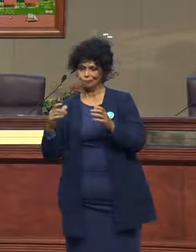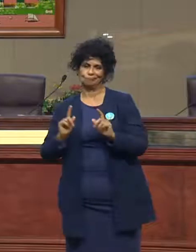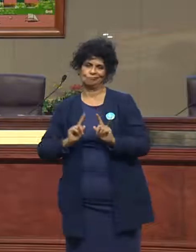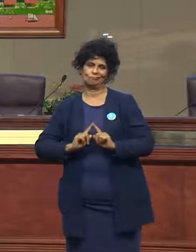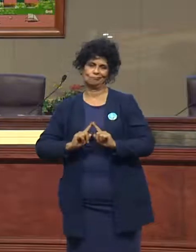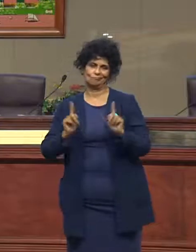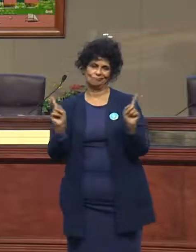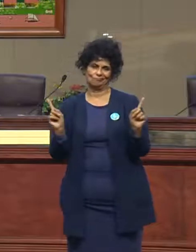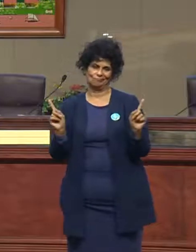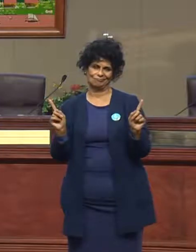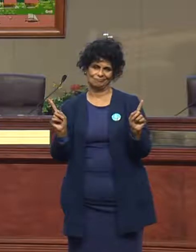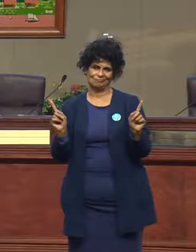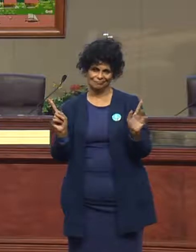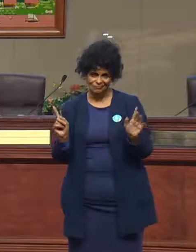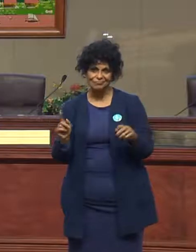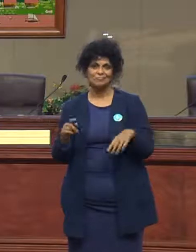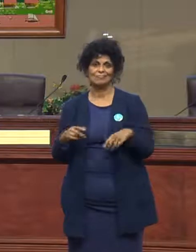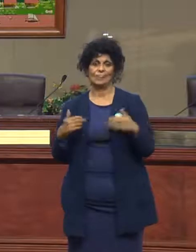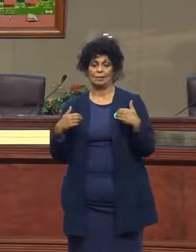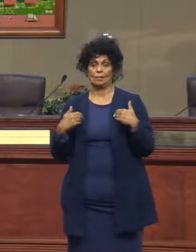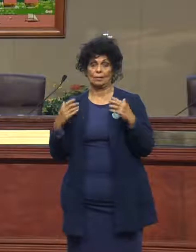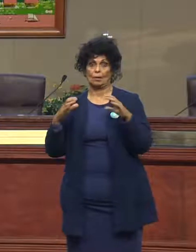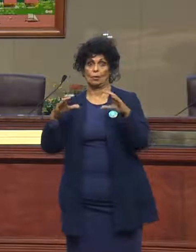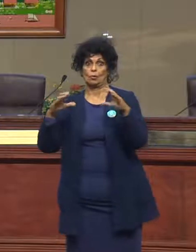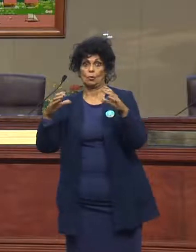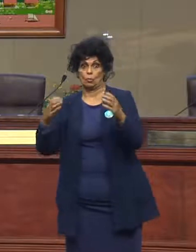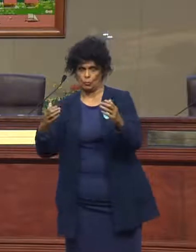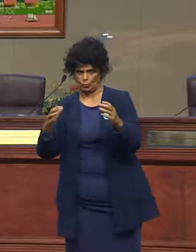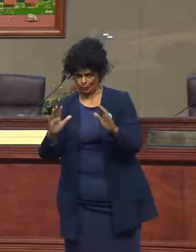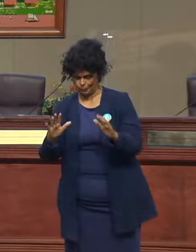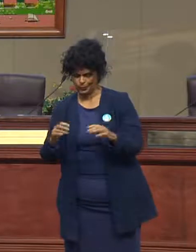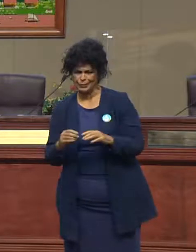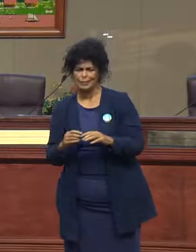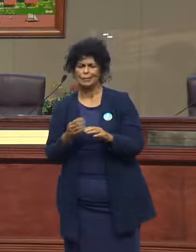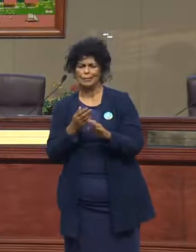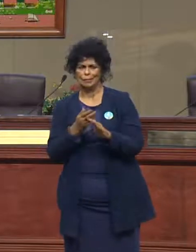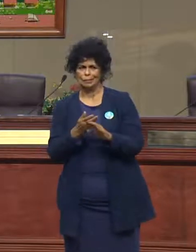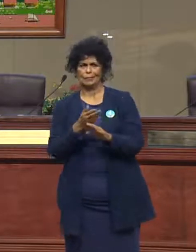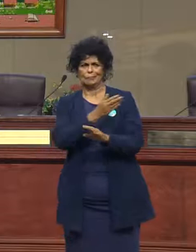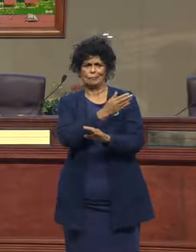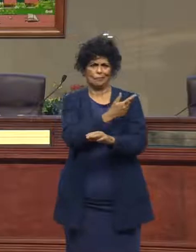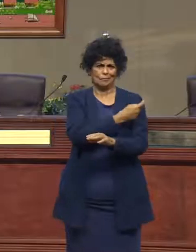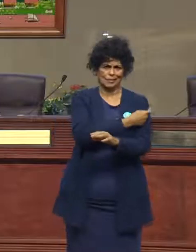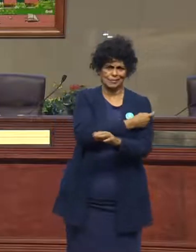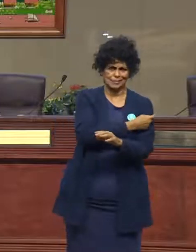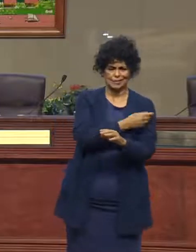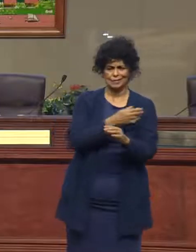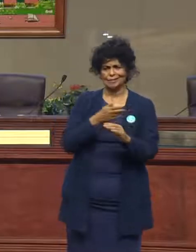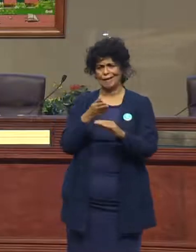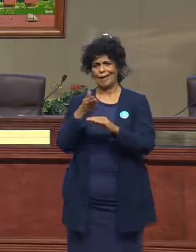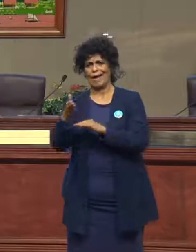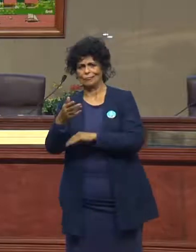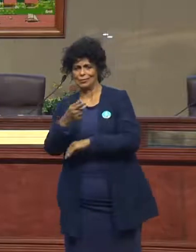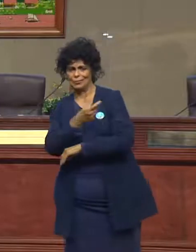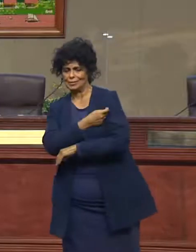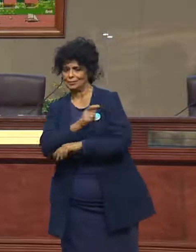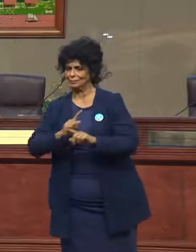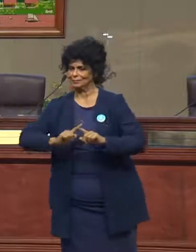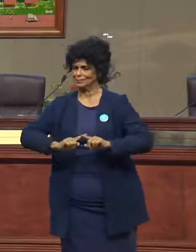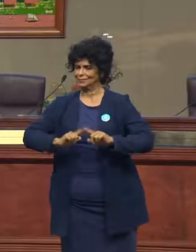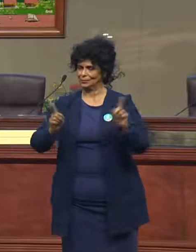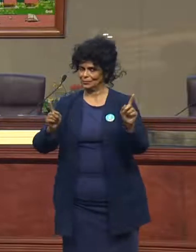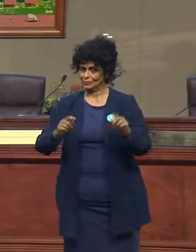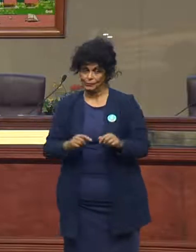pandemic, if we are counting the half before vaccines and then after vaccine, in the first half of the pandemic, they were